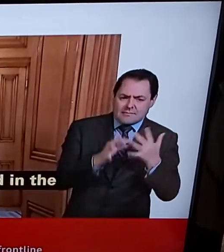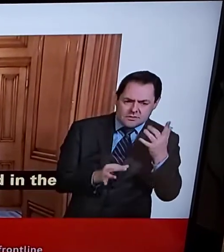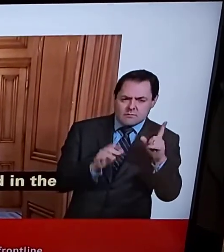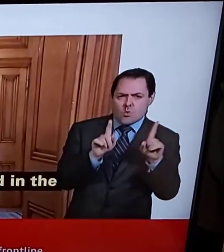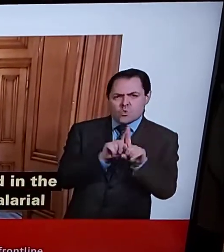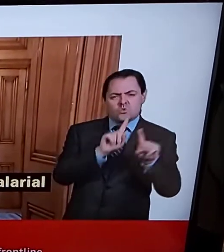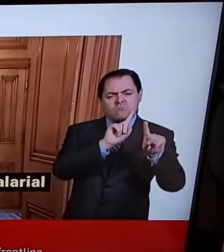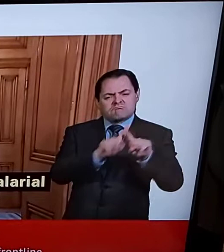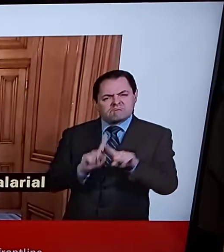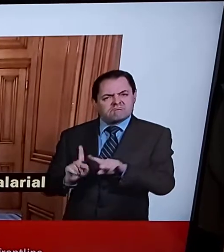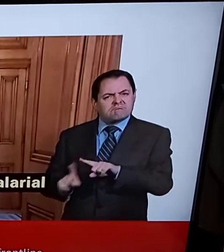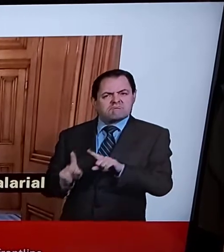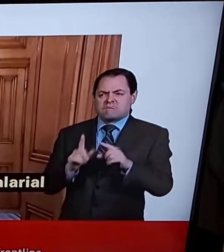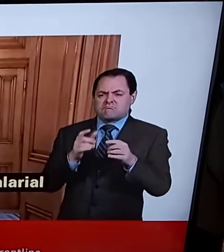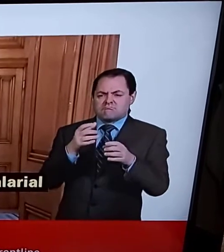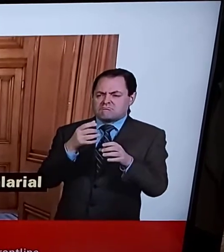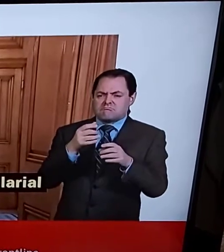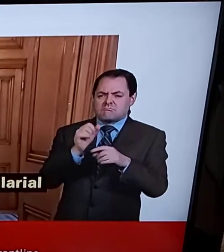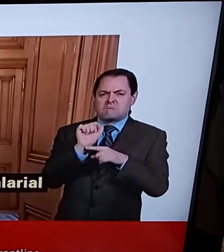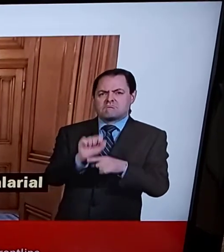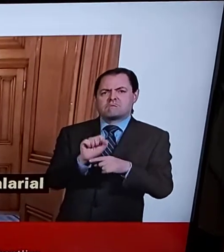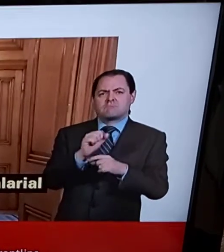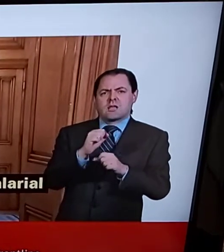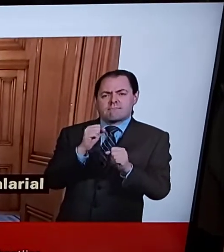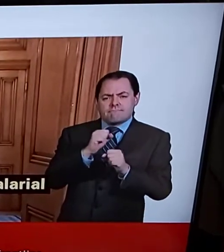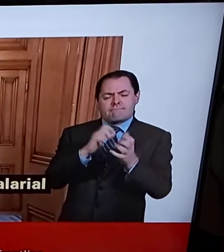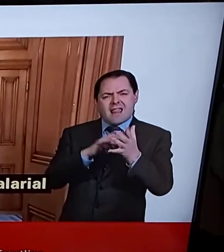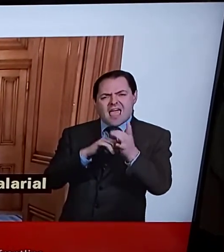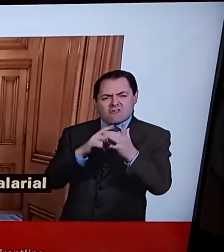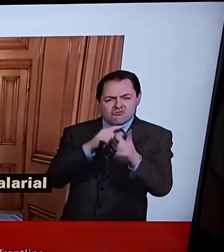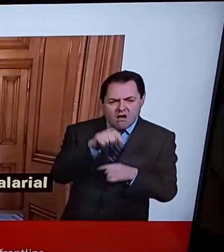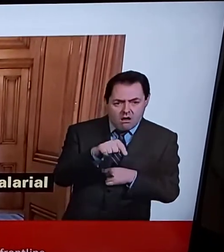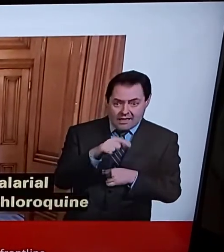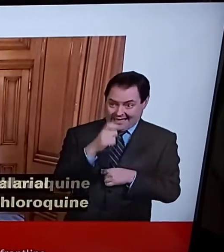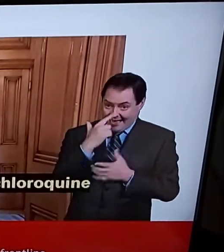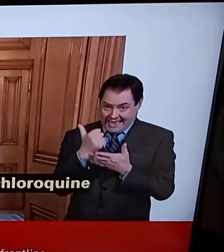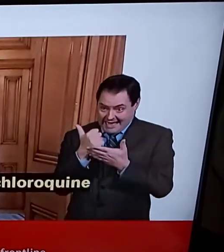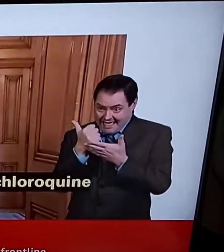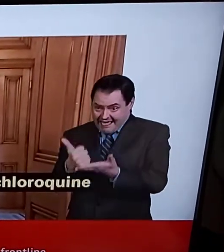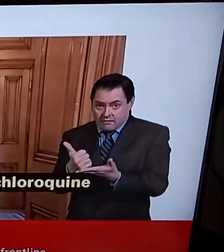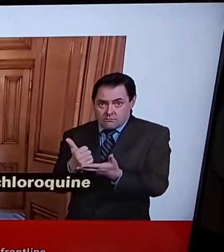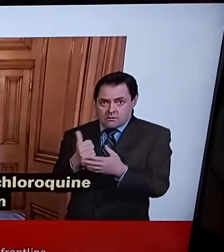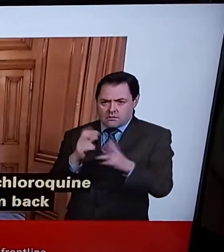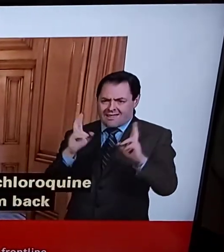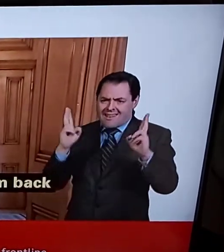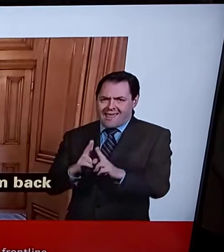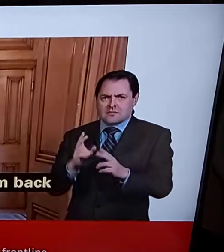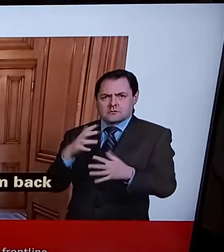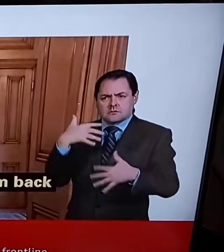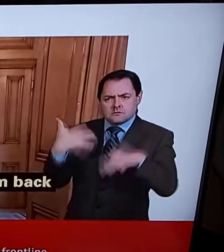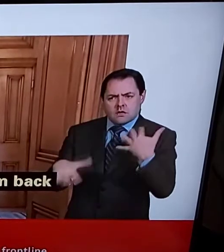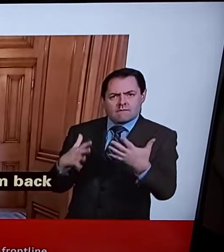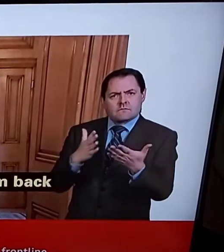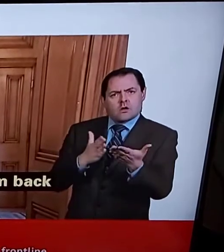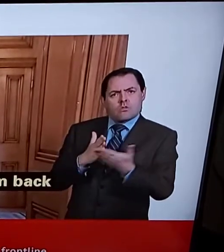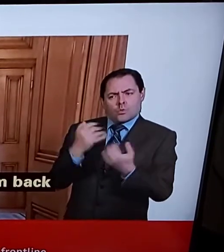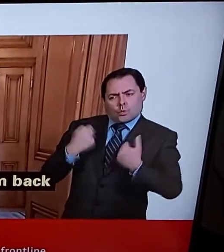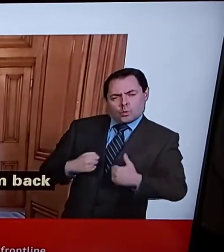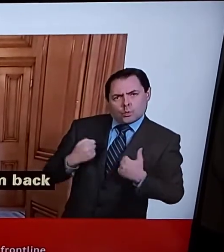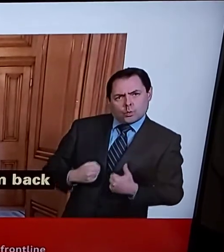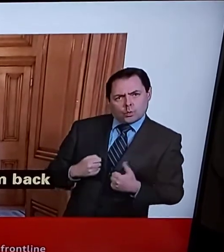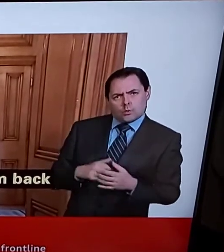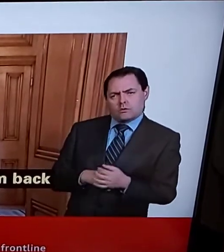hydroxychloroquine can reliably reduce the harm that the coronavirus inflicts. The next stage in the clinical pathway is